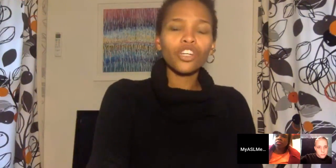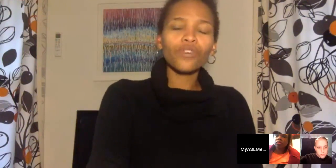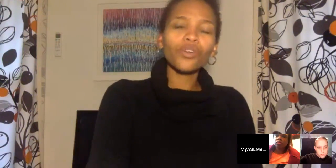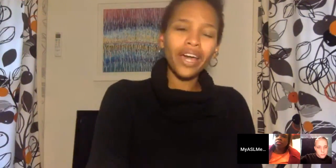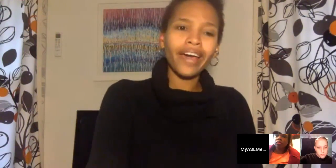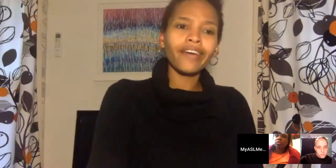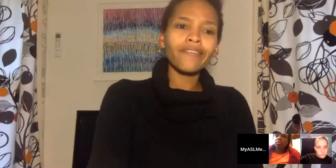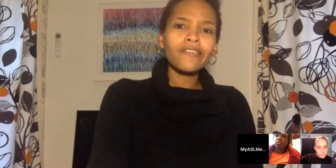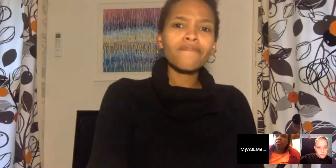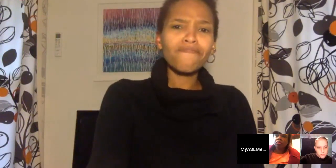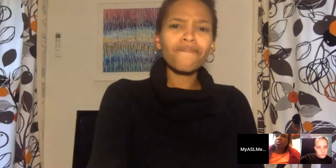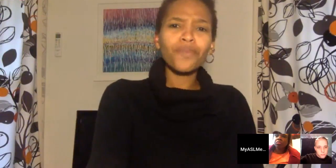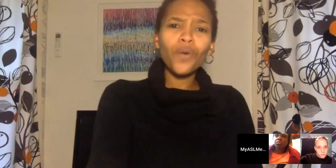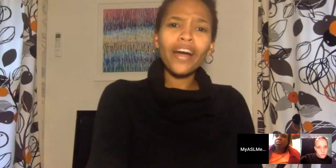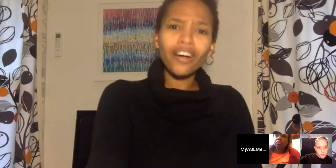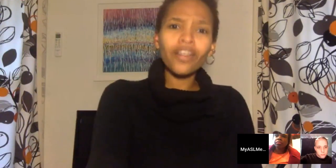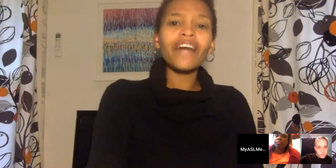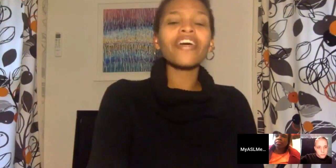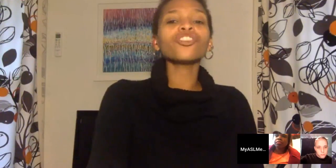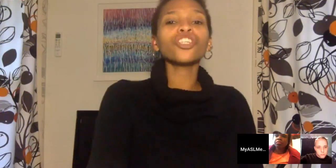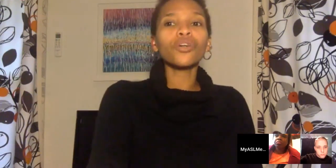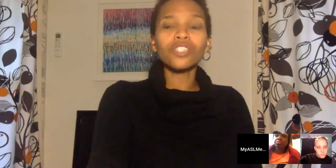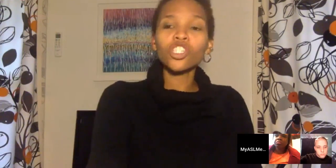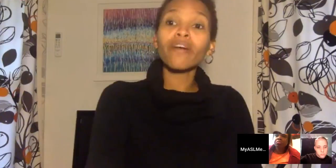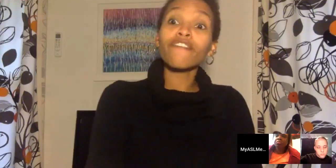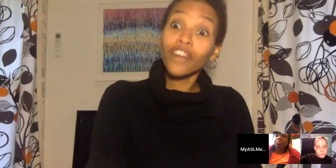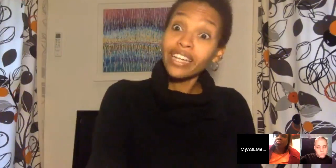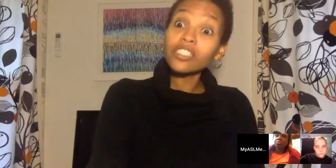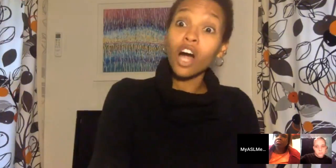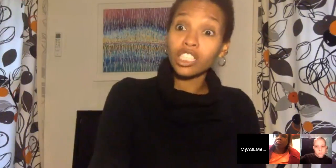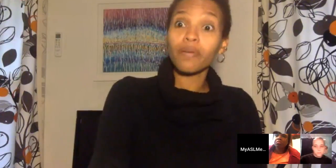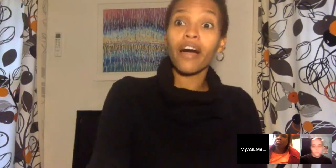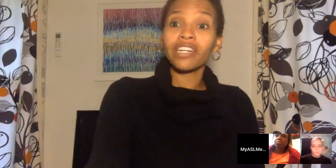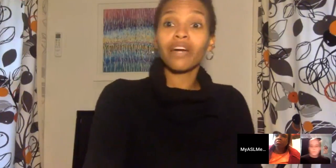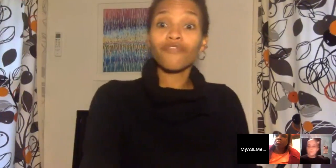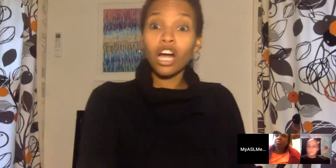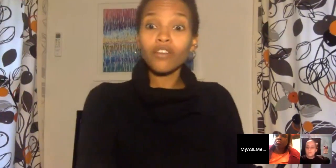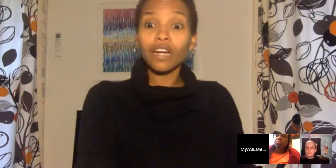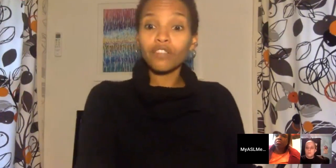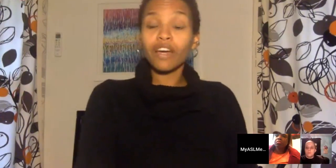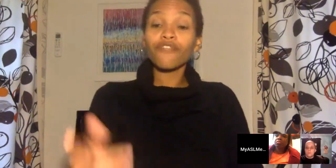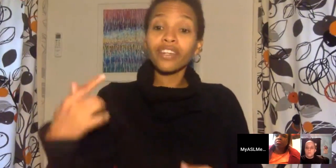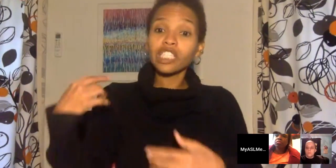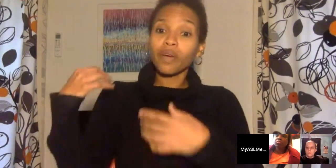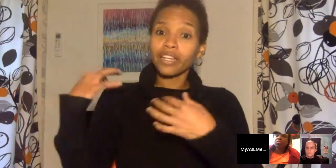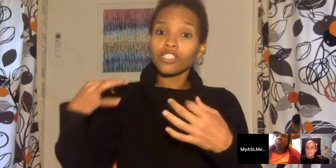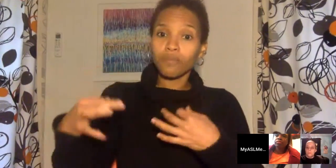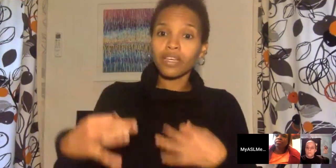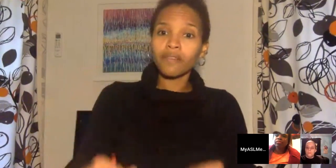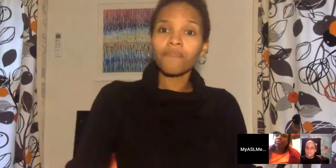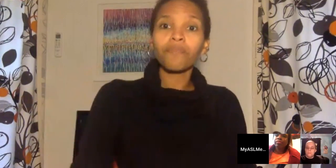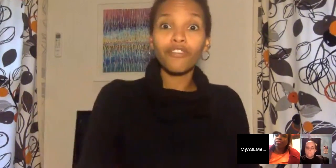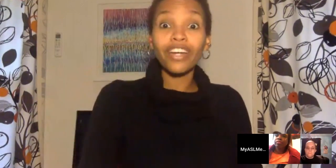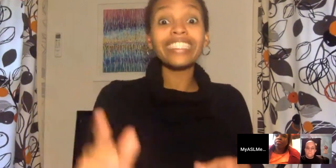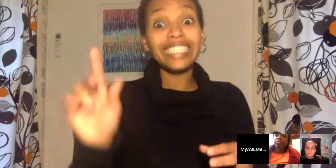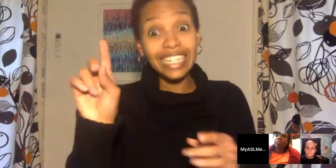goes, okay, well, and then she goes into, my friend talked about it. My friend explained it to me. My friend